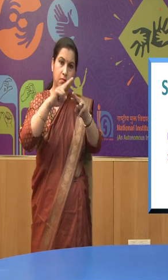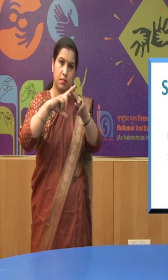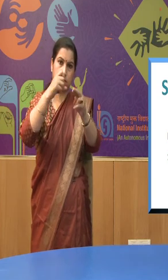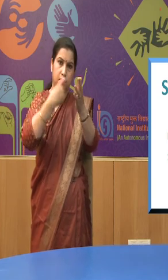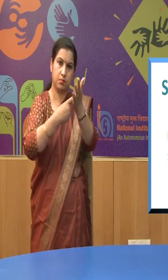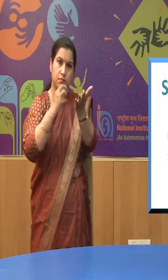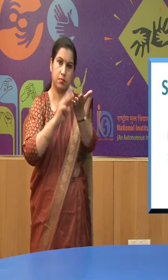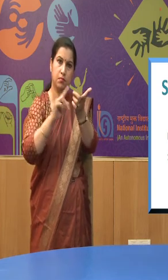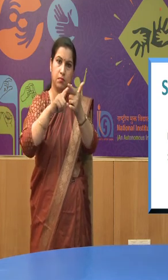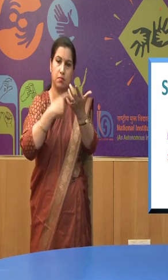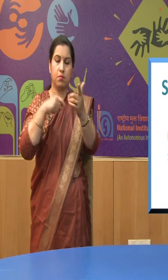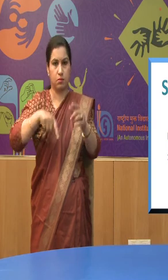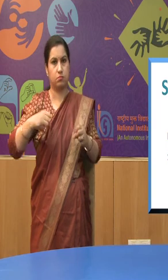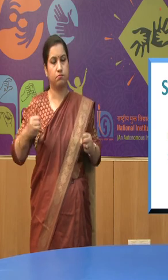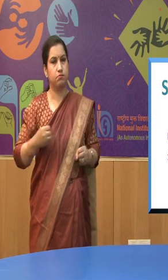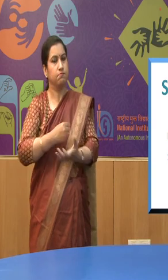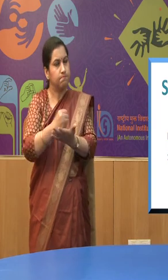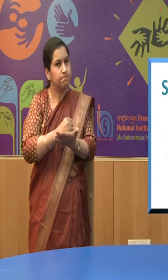Few of the social reformers